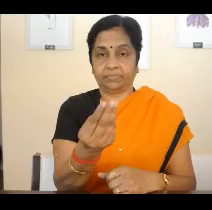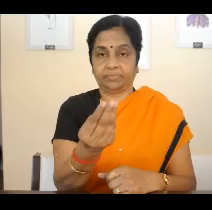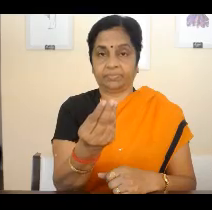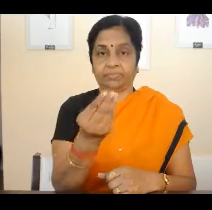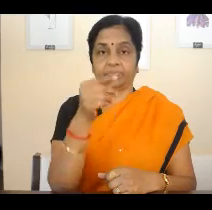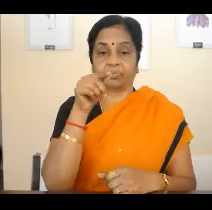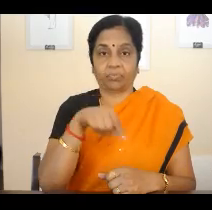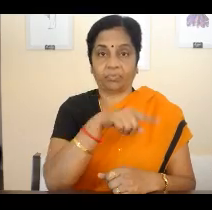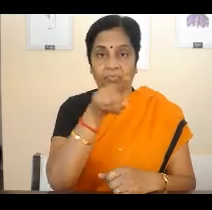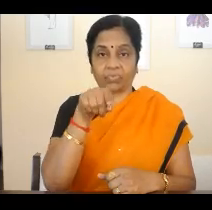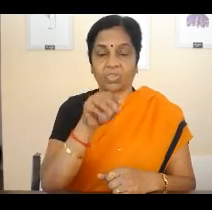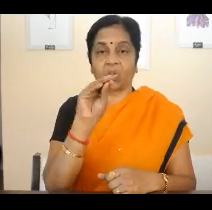These are a few highlights